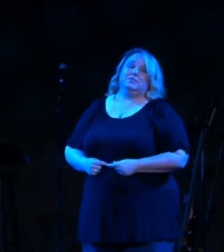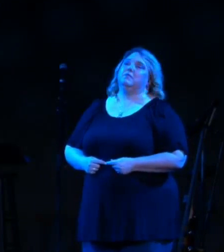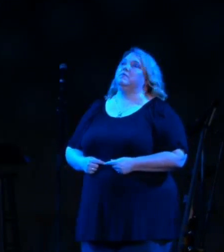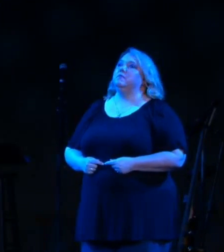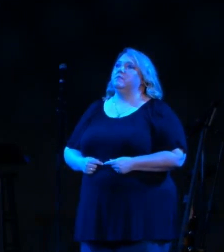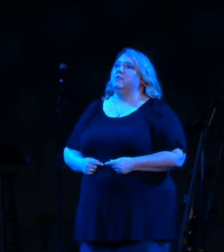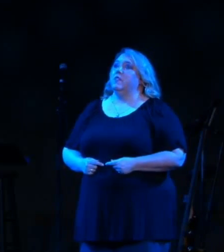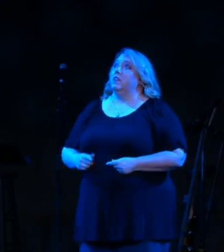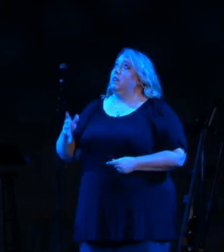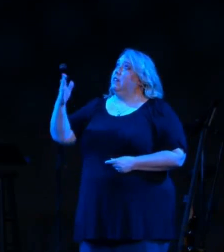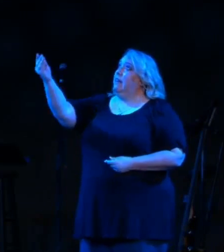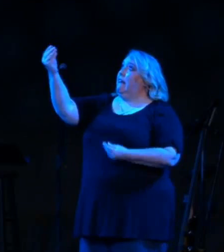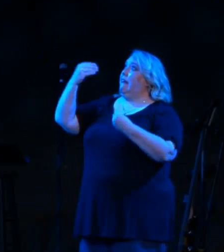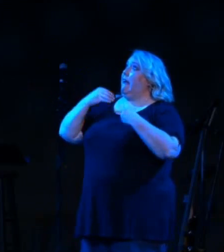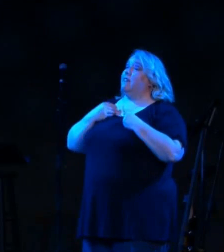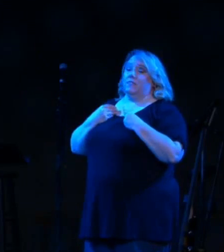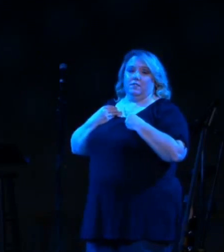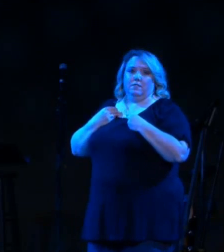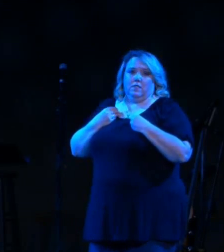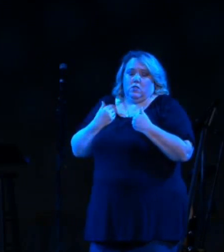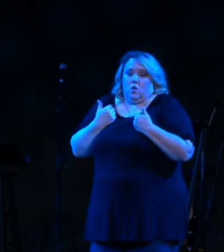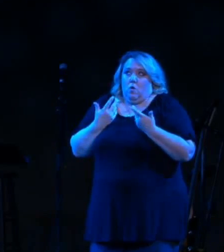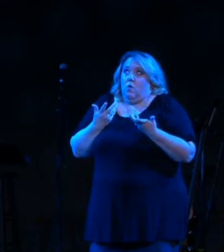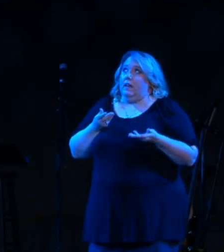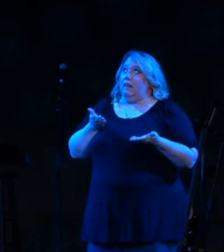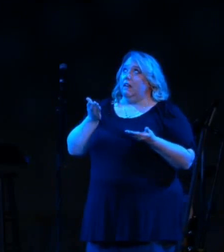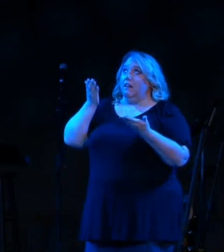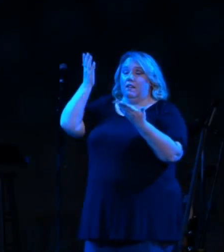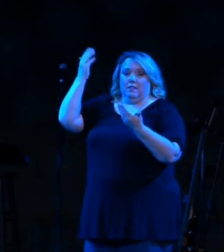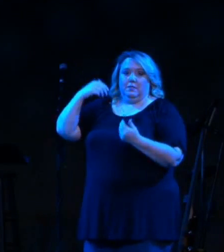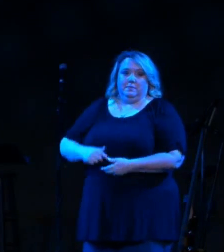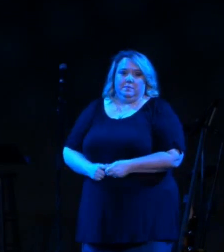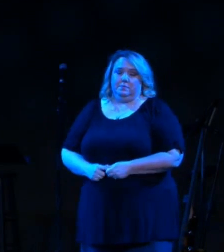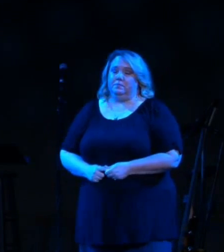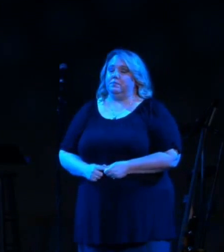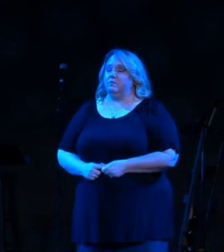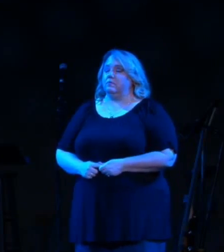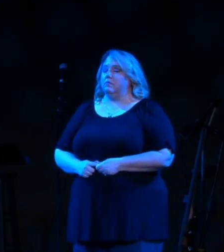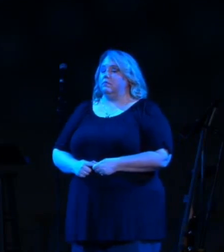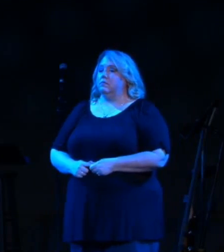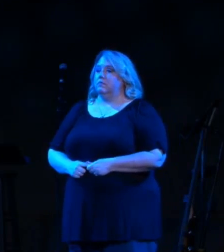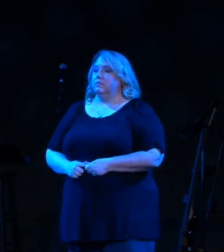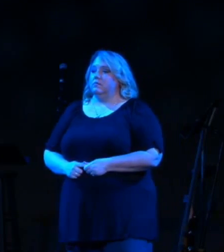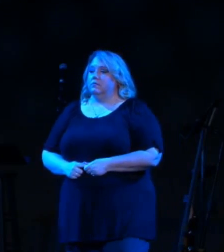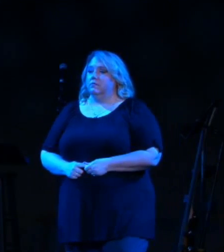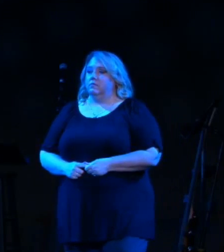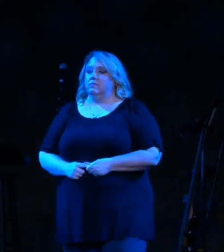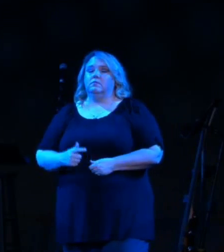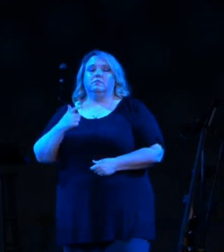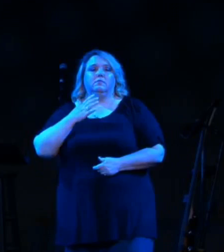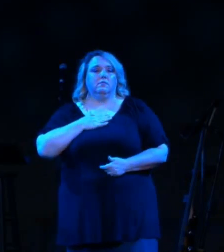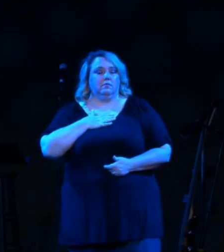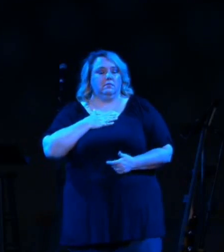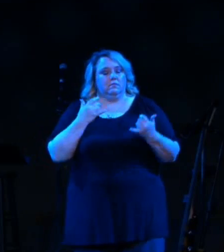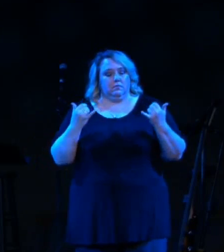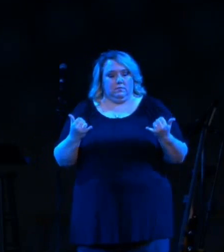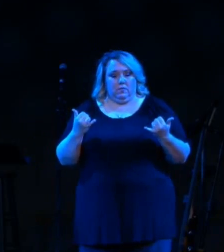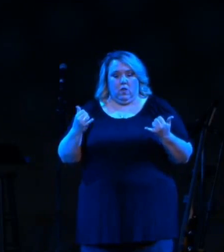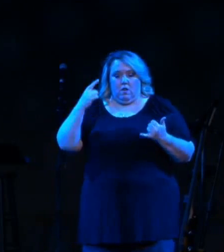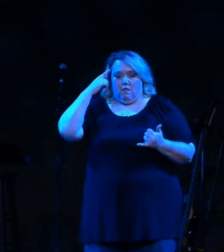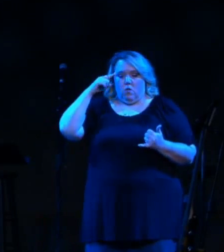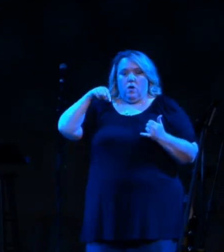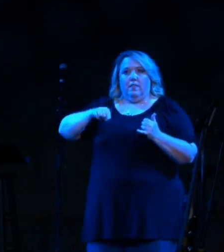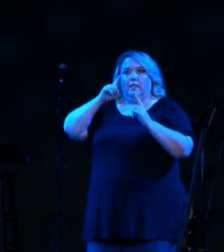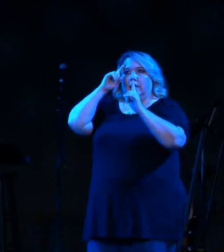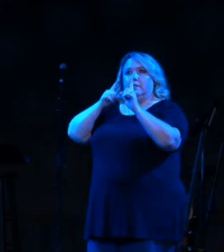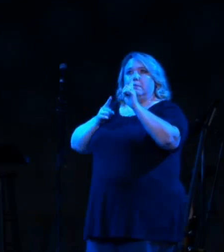All of which are given by God anyways. And so may it be, for the sake of the